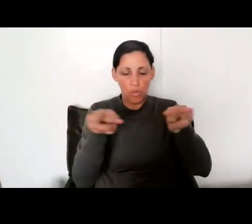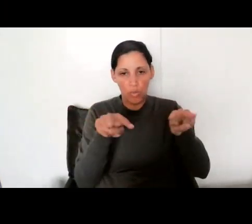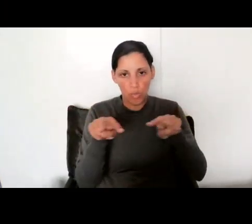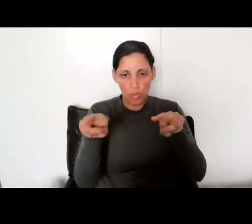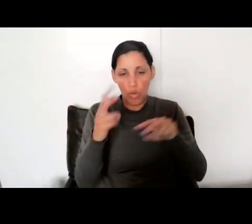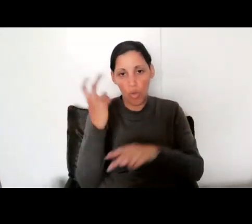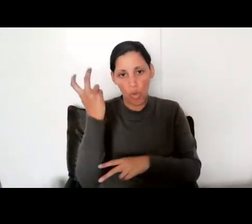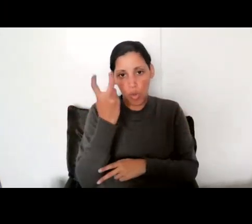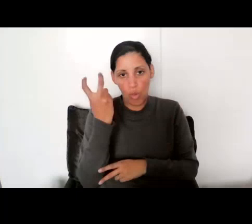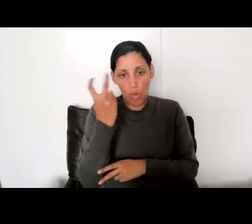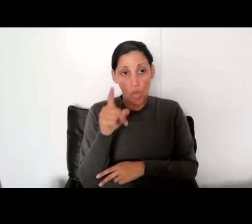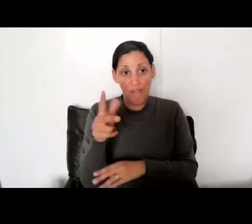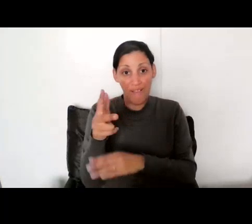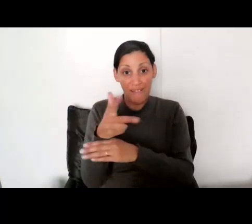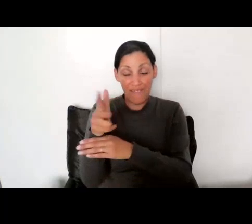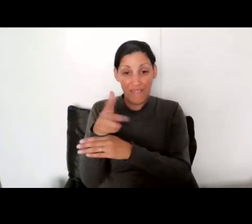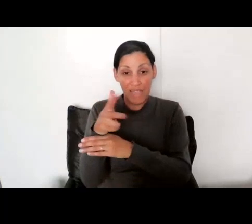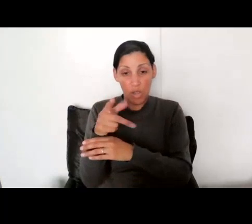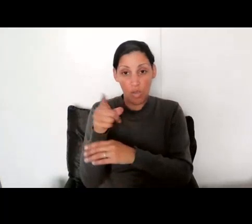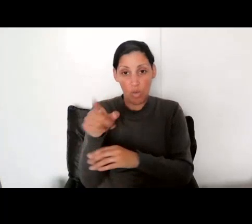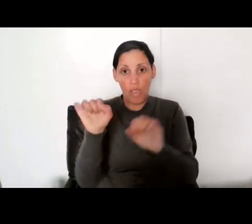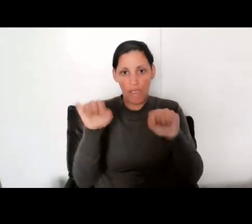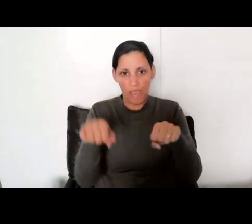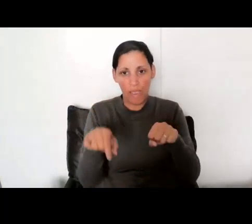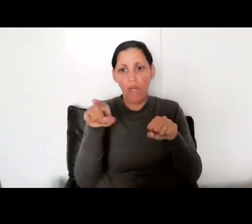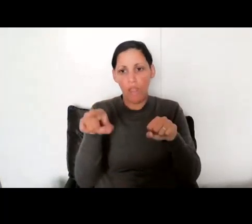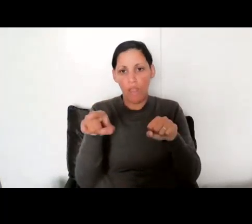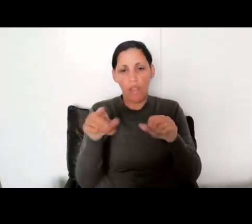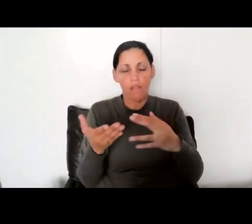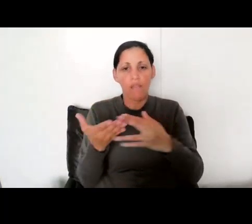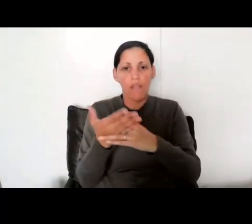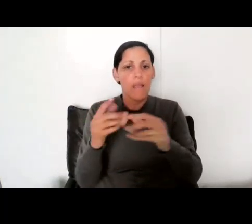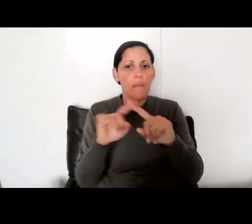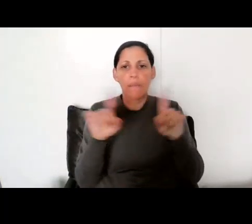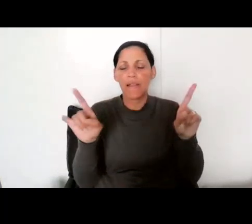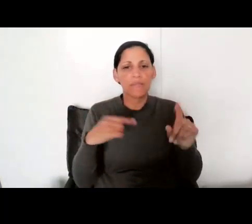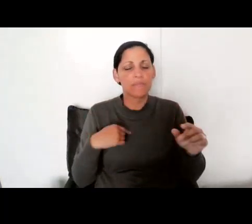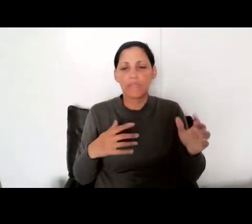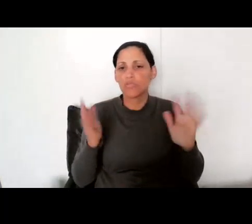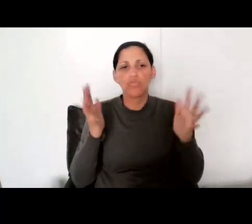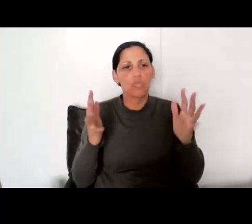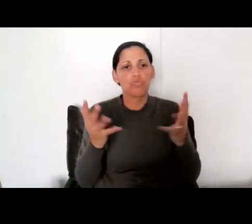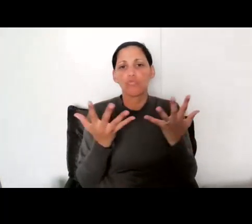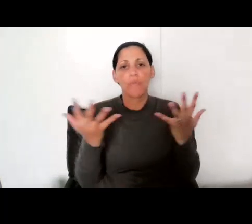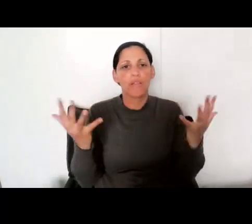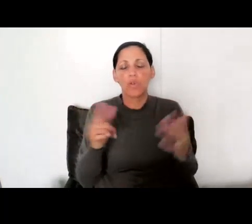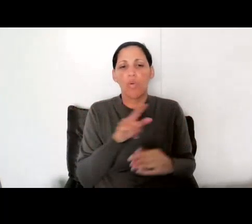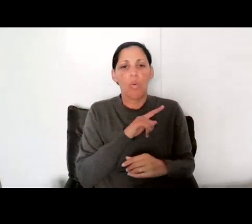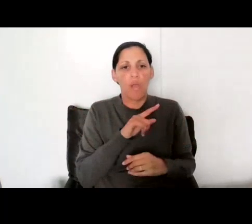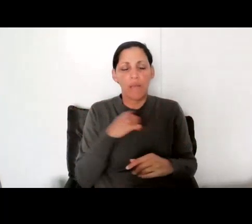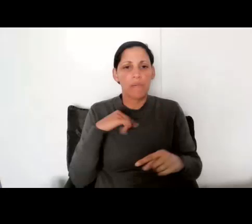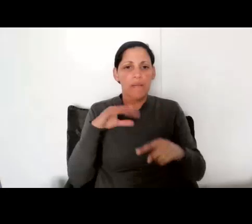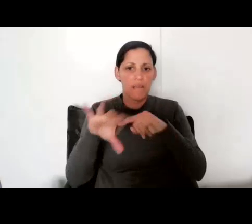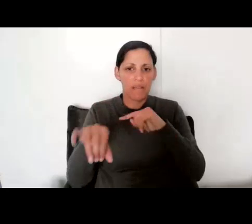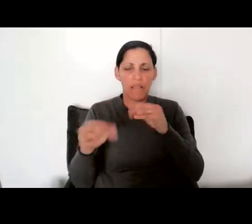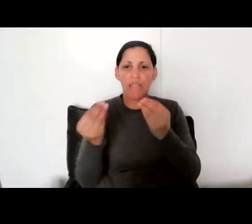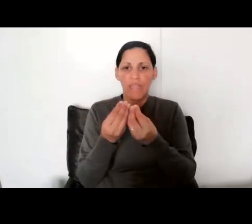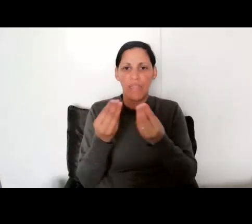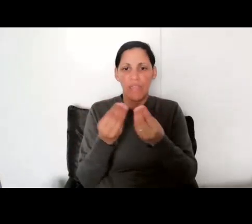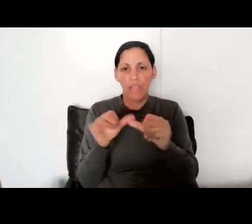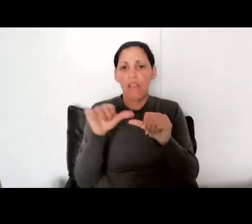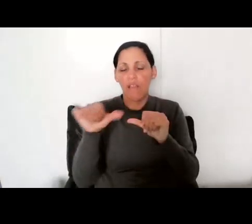through that aspect. But let me not talk too much. I've noted the things you've said. If we have time, I will come to it. Let me give other